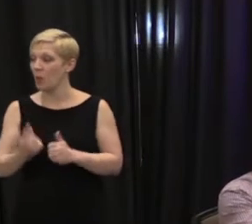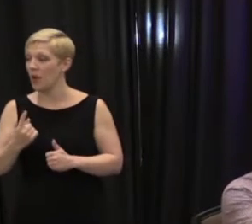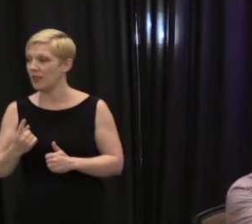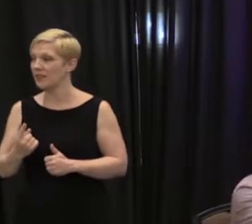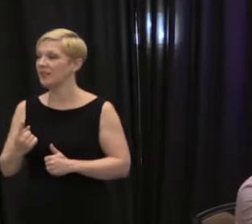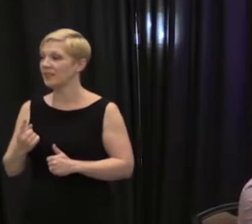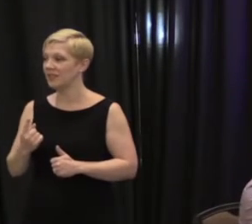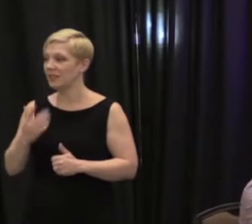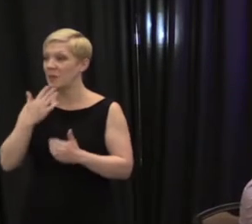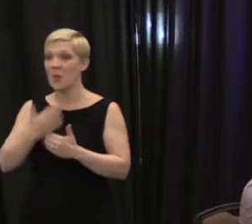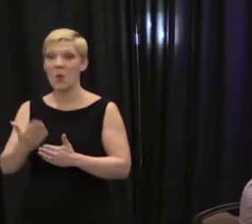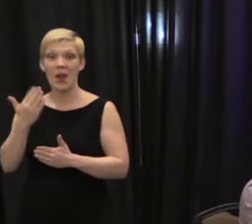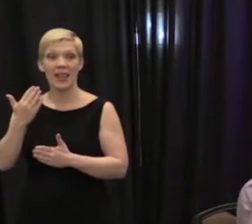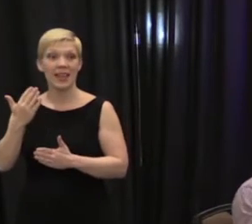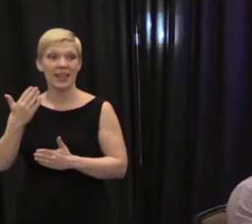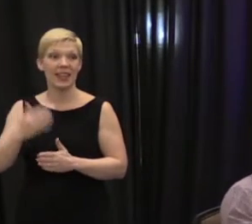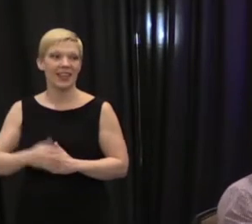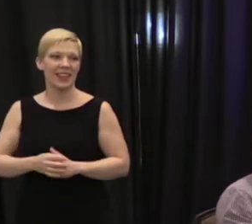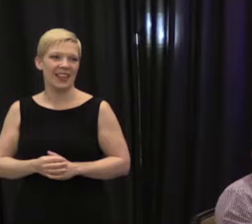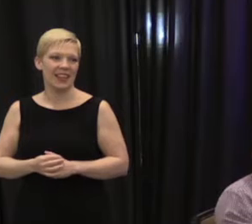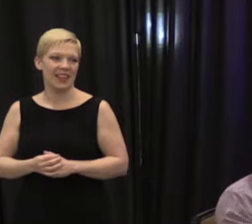everybody. Good morning.